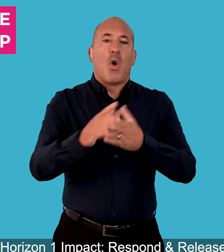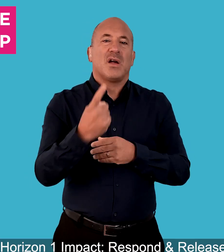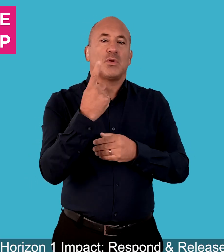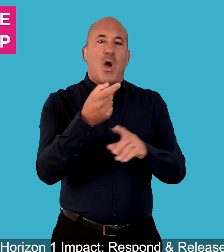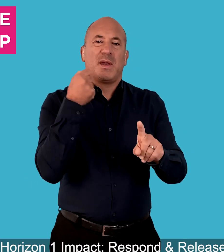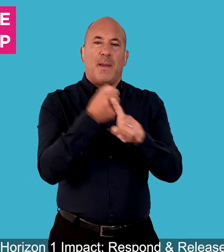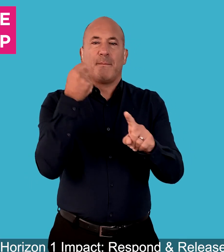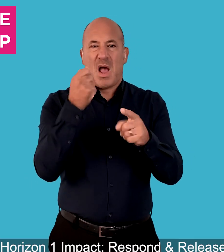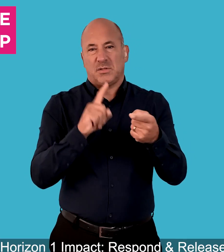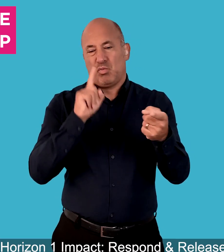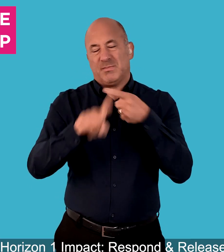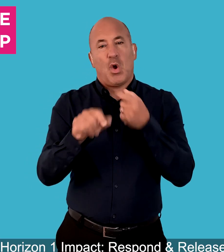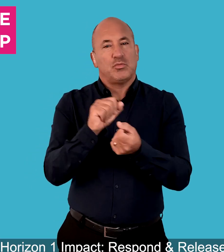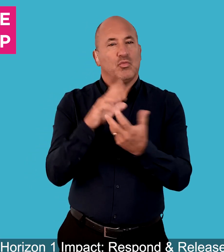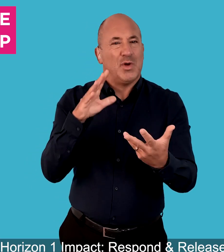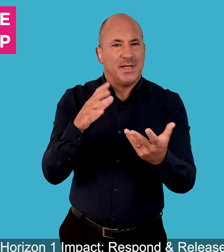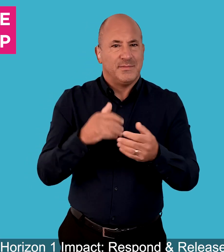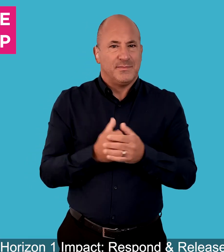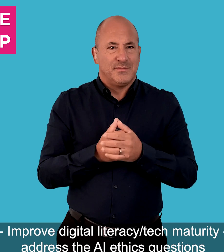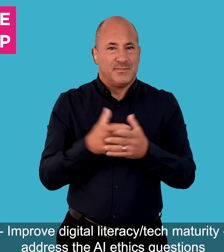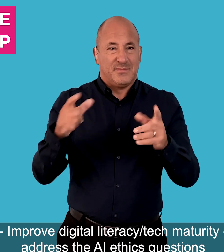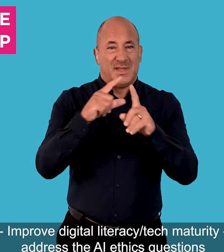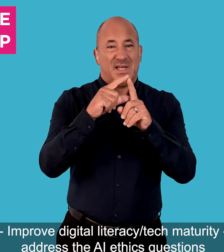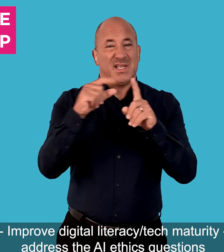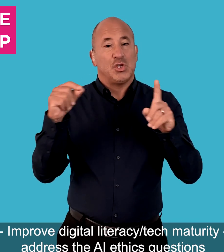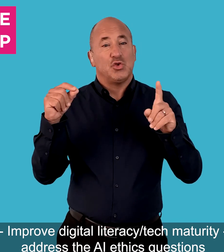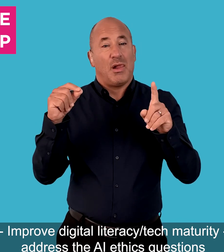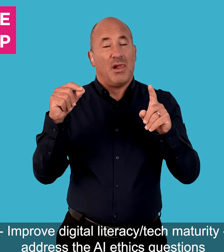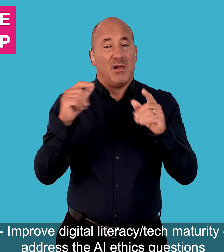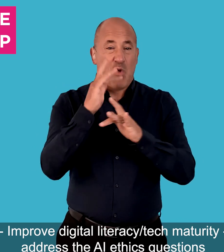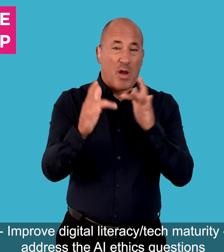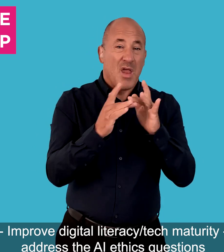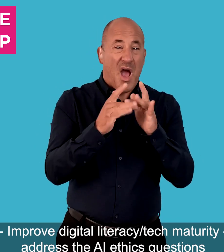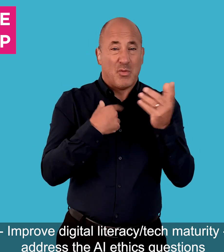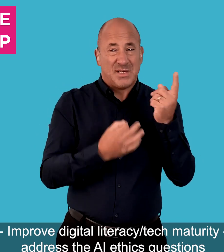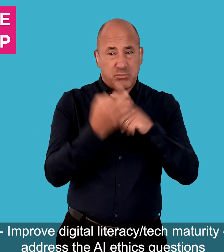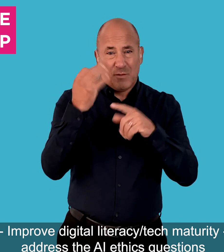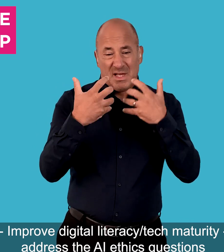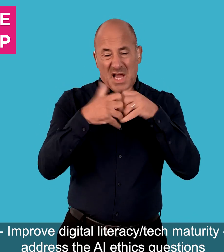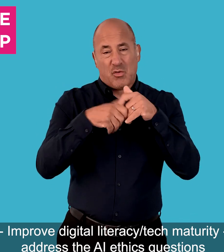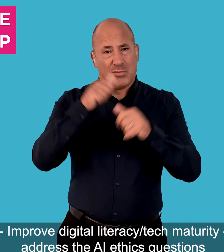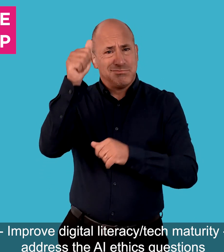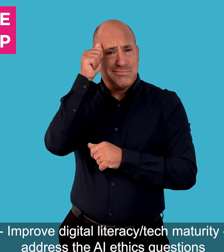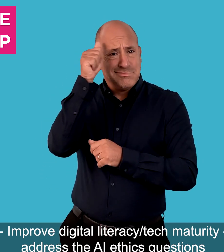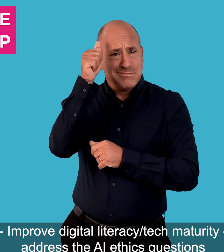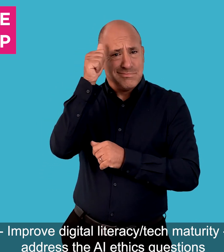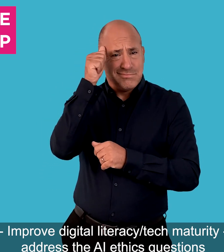organisations/networks. Horizon 1 impact respond and release. Improve digital